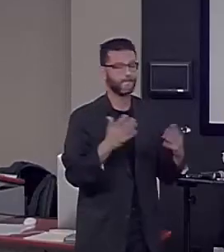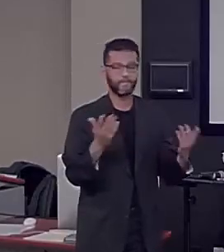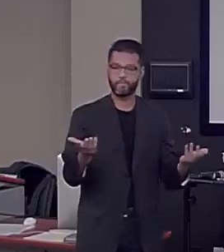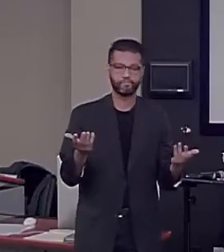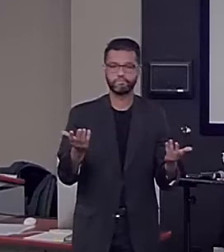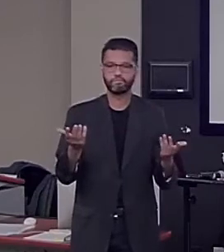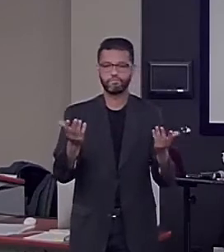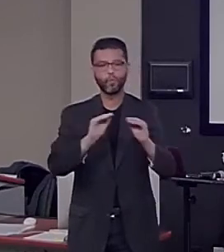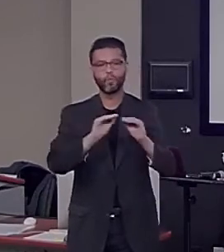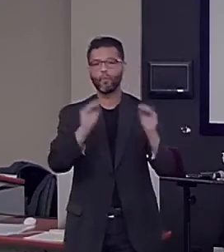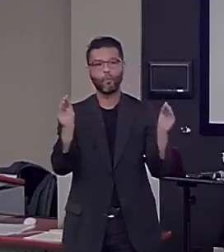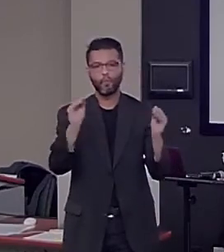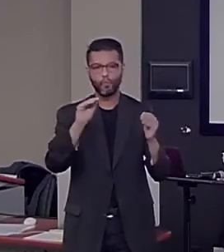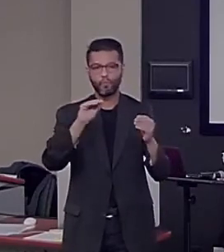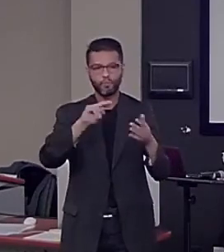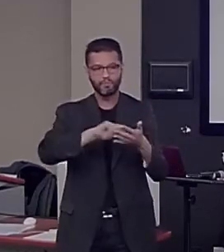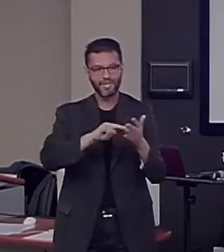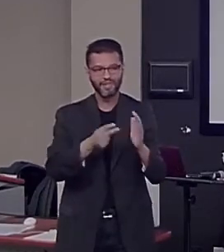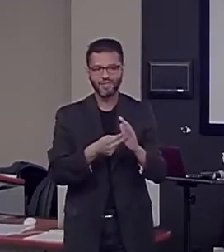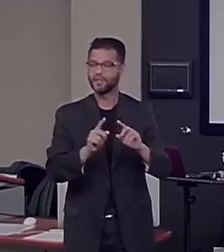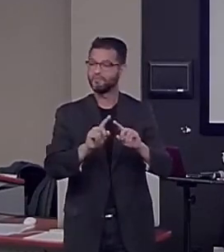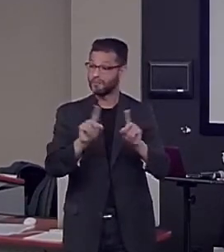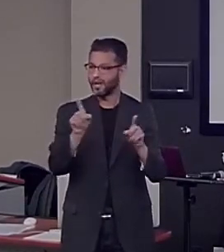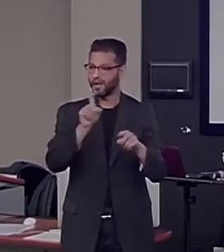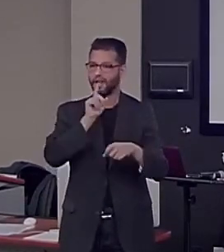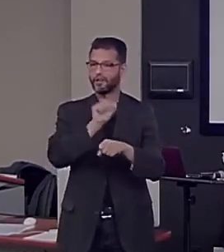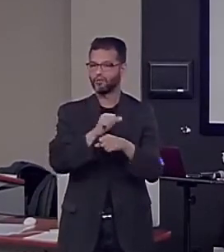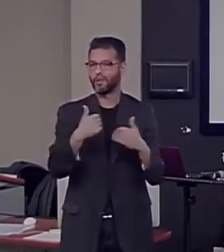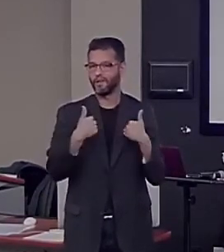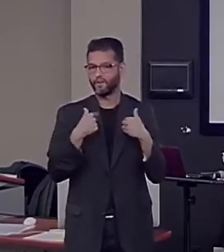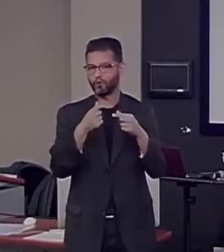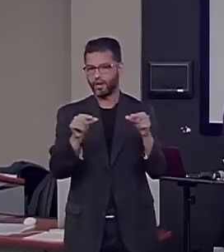they're meaningless but grammatical sentences.